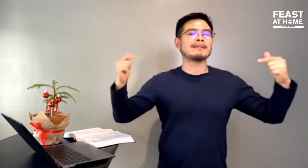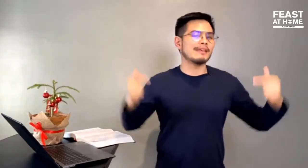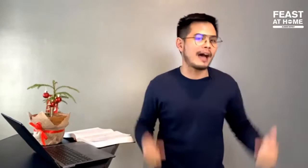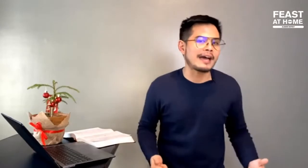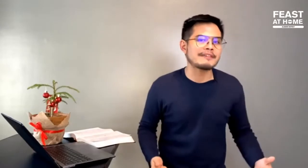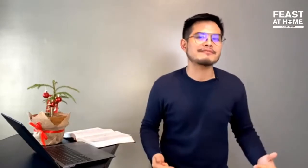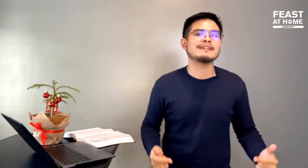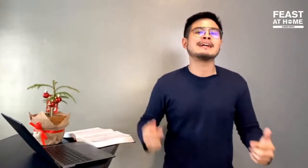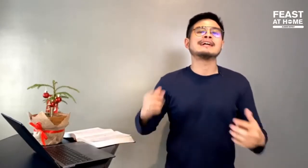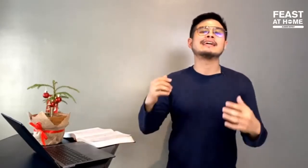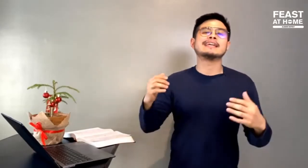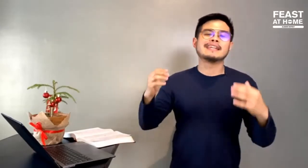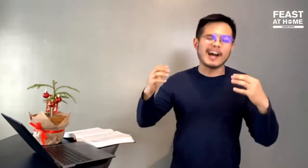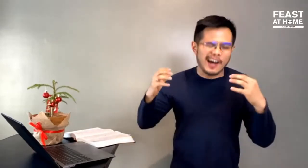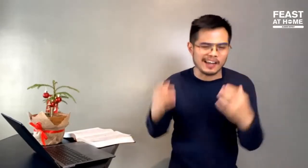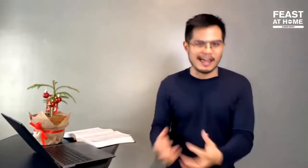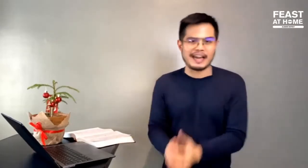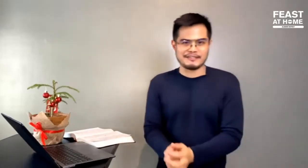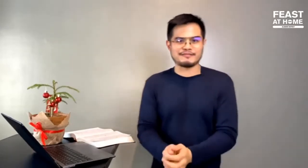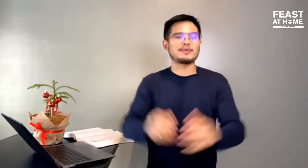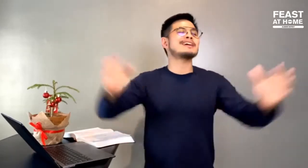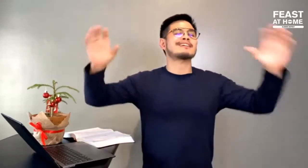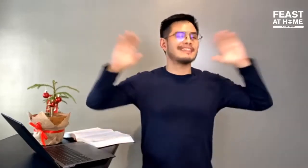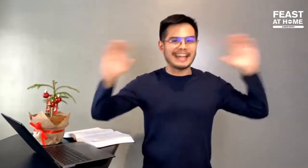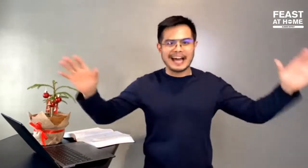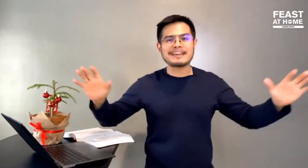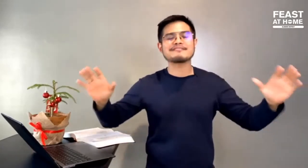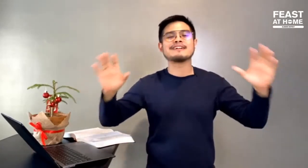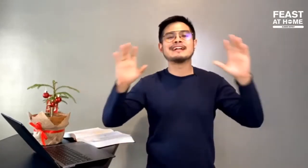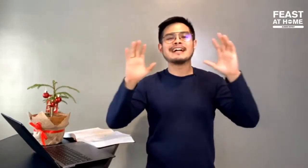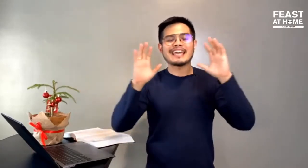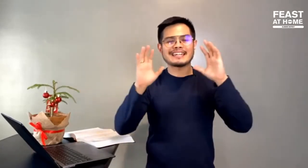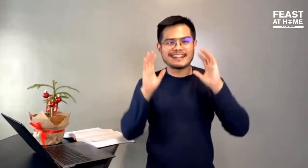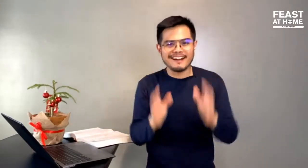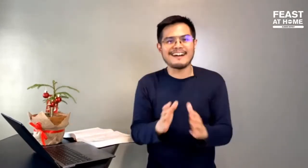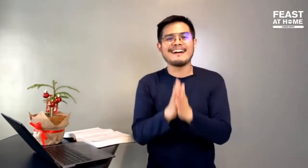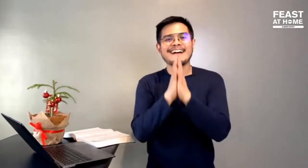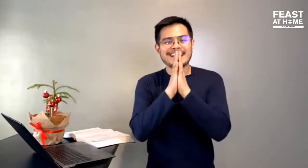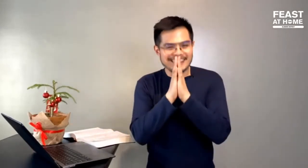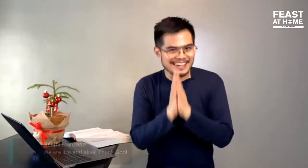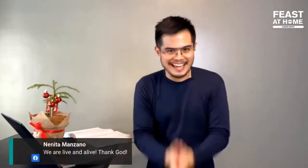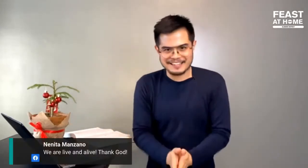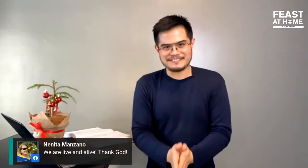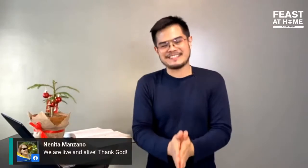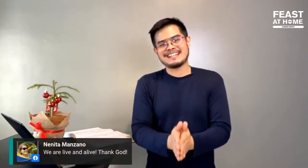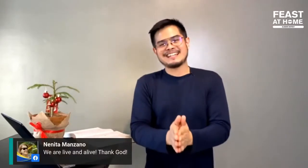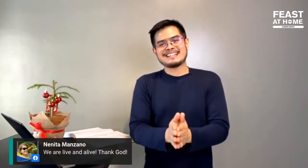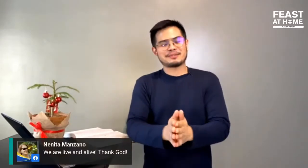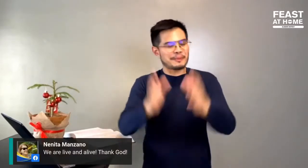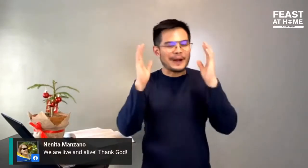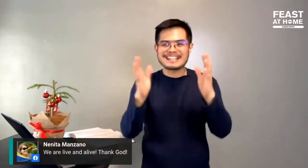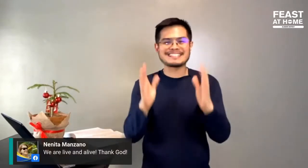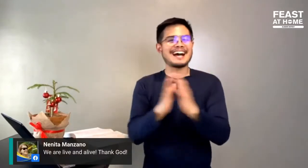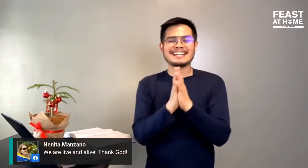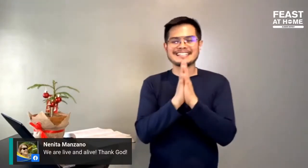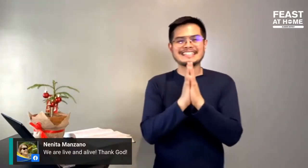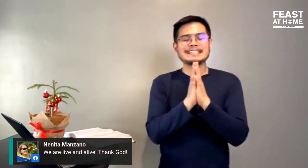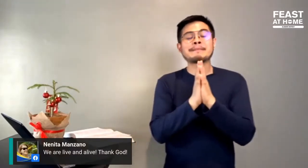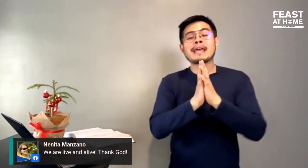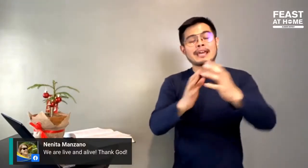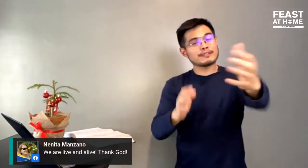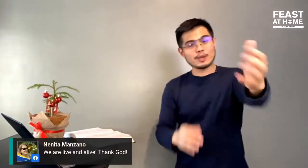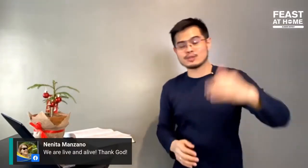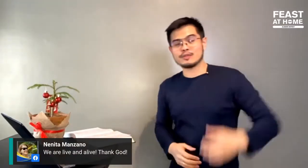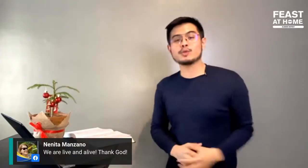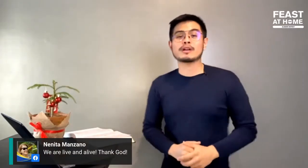I am live and alive. We are live and alive. So praise God